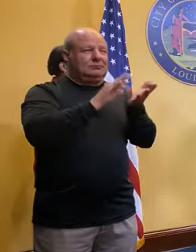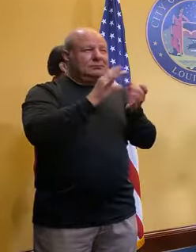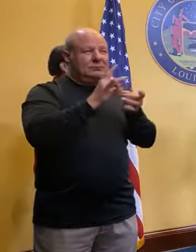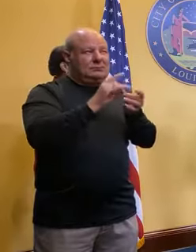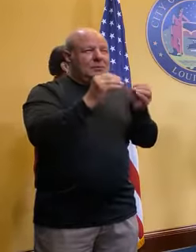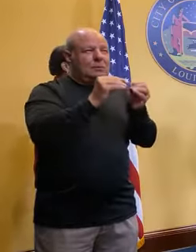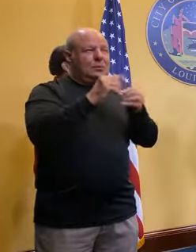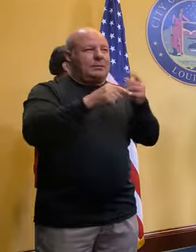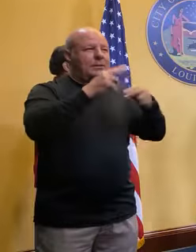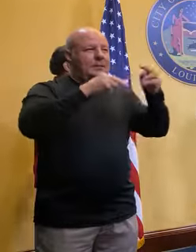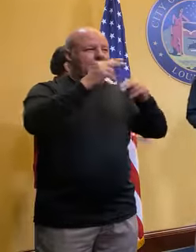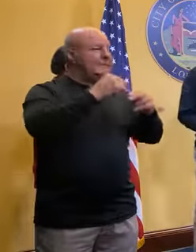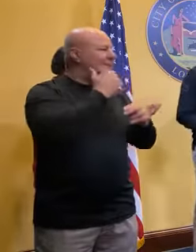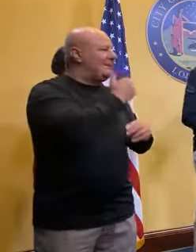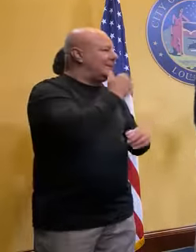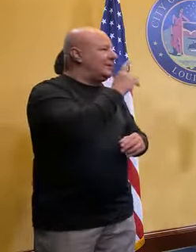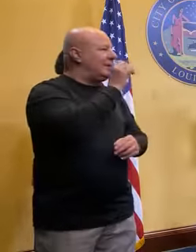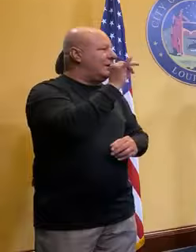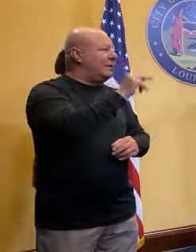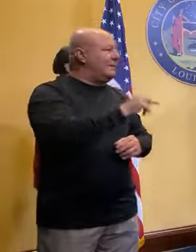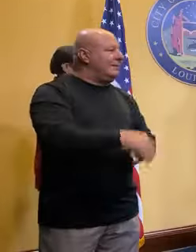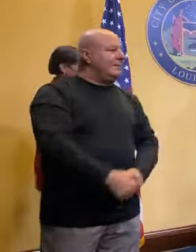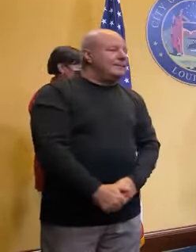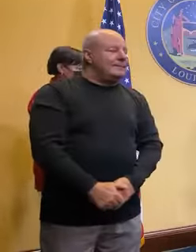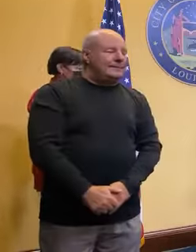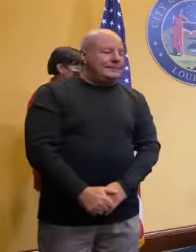about infrastructure. Thank you, Colin.